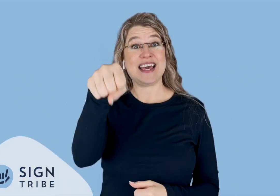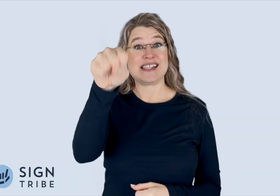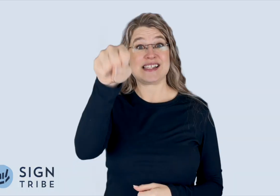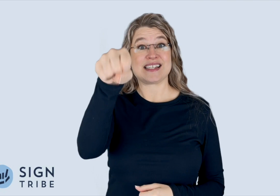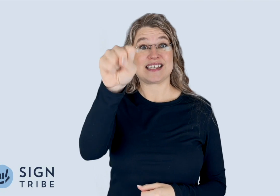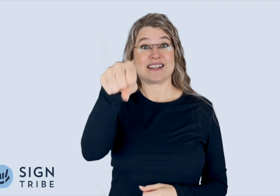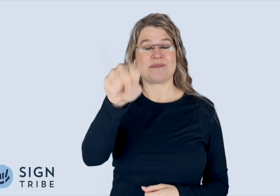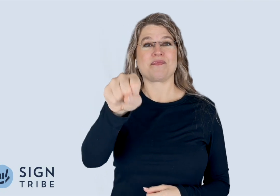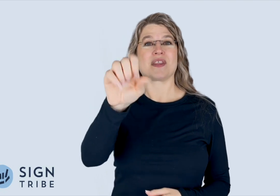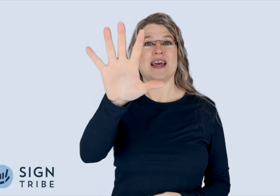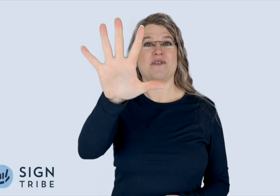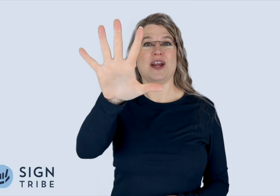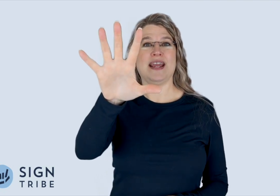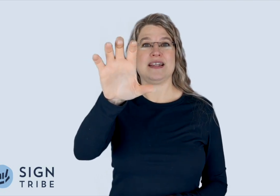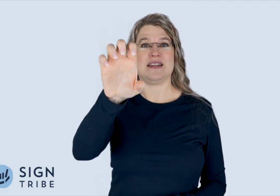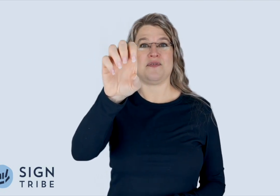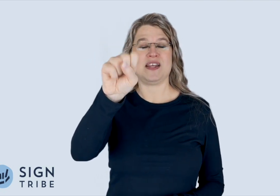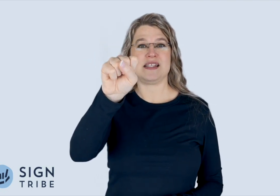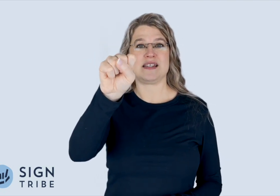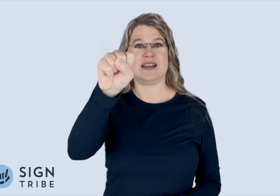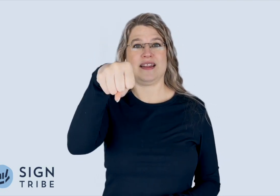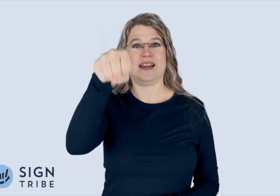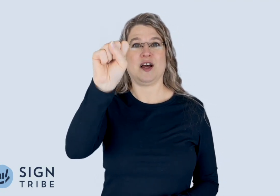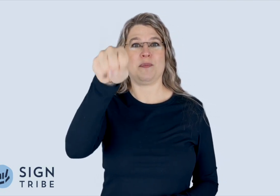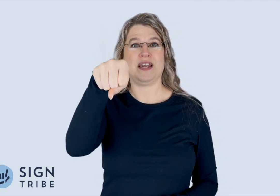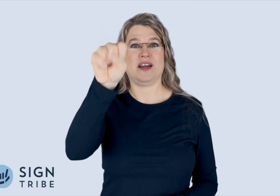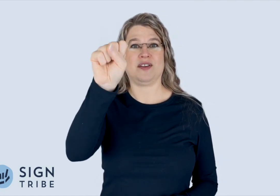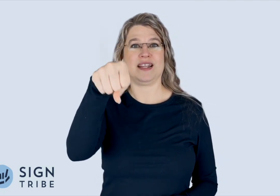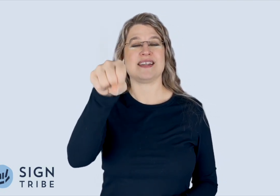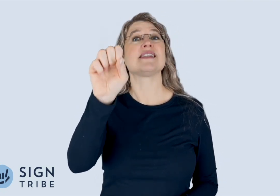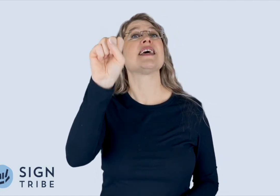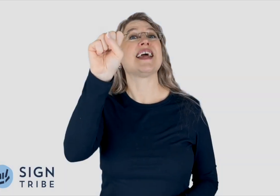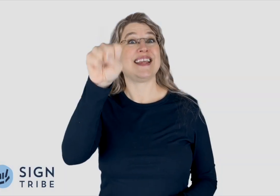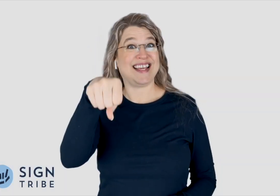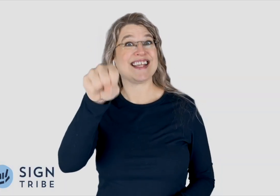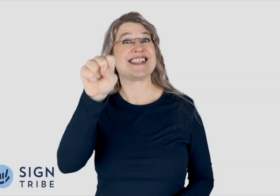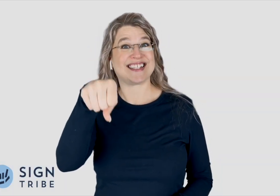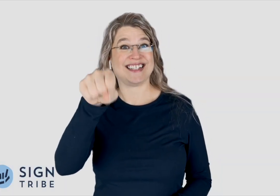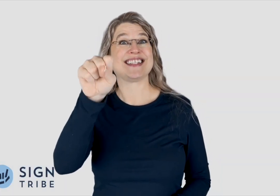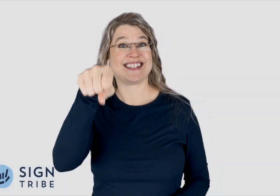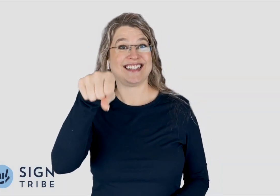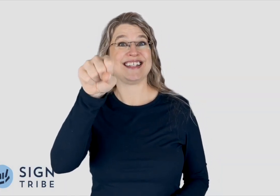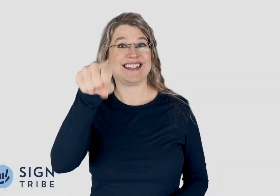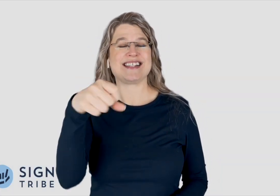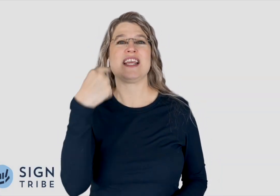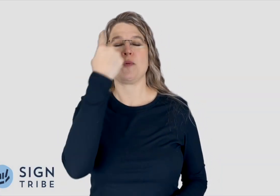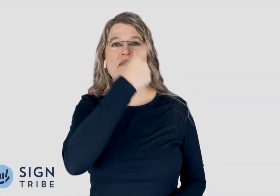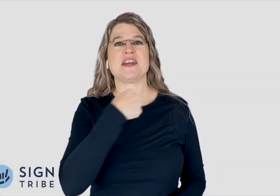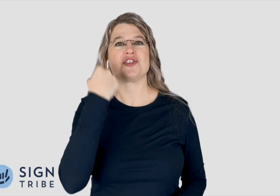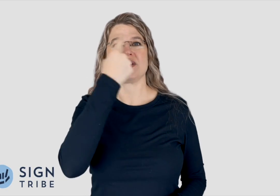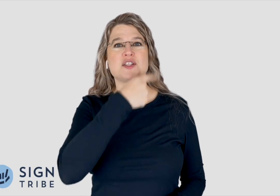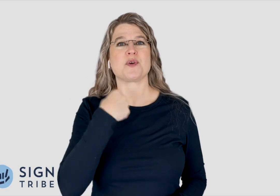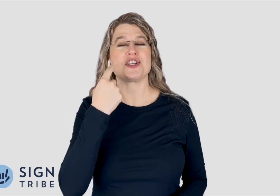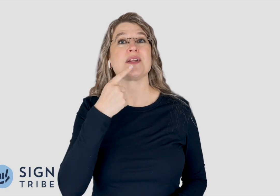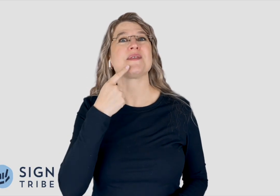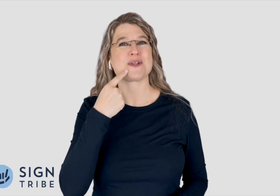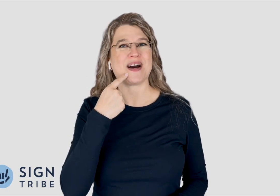Yes. Have your hand in a fist and then up and down like this. Yes. See how my facial expression, I'm